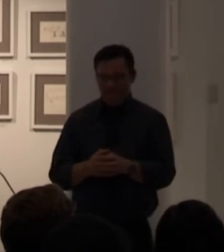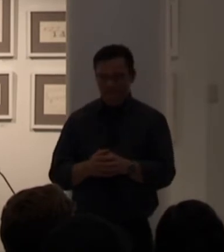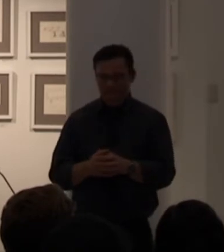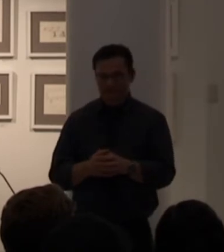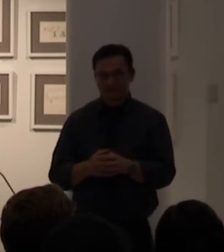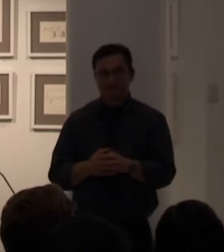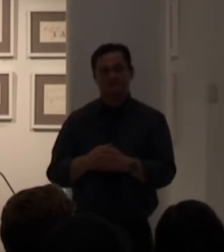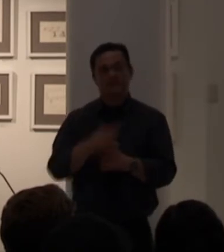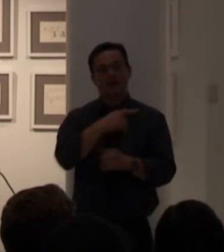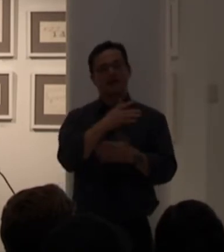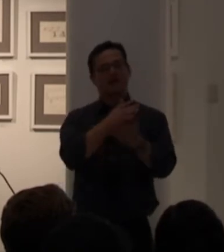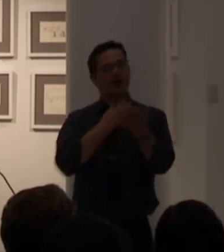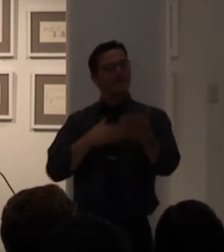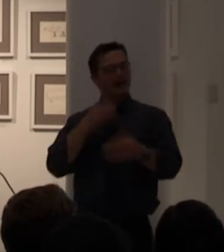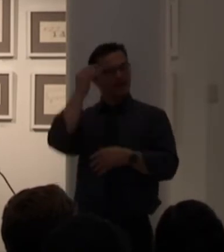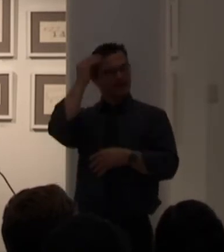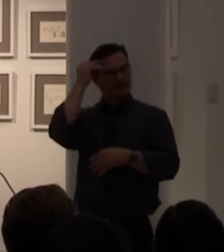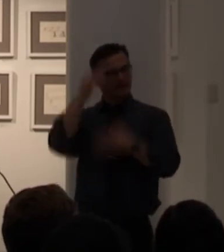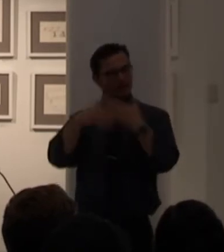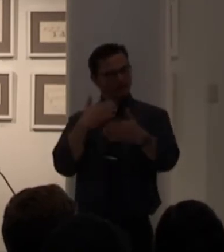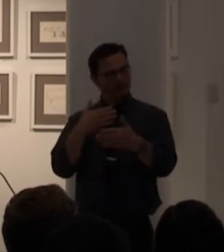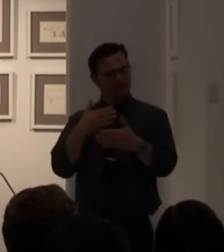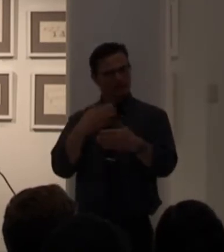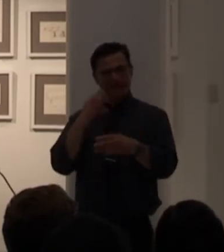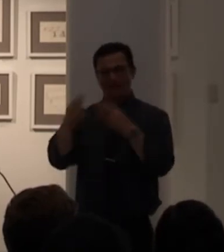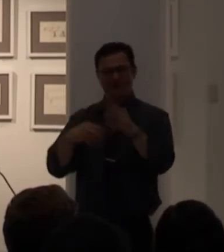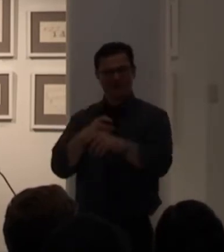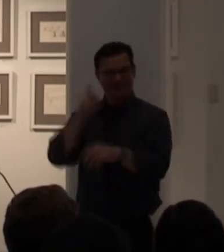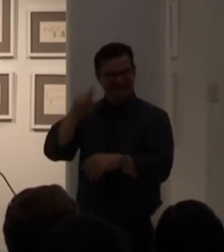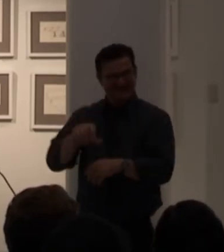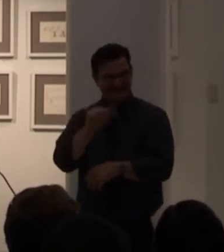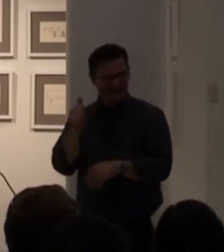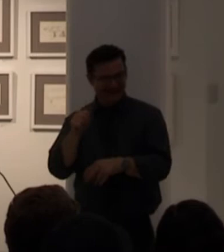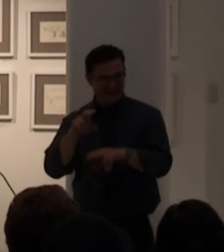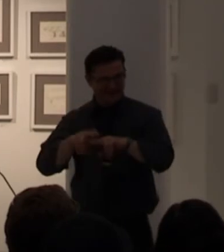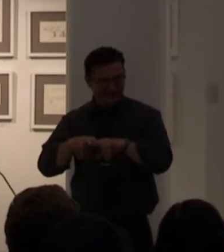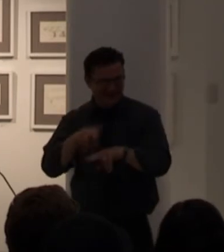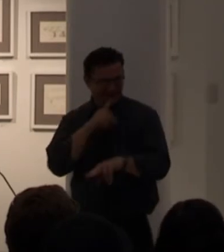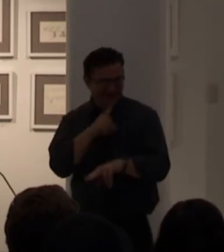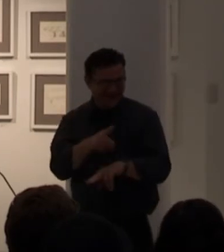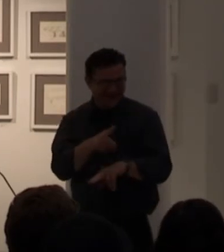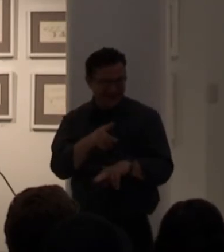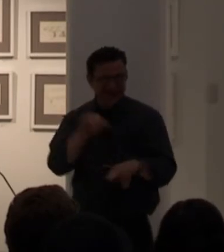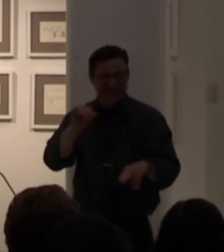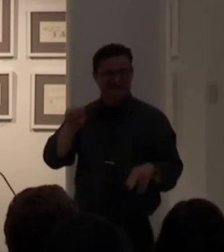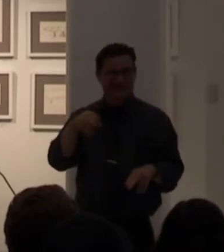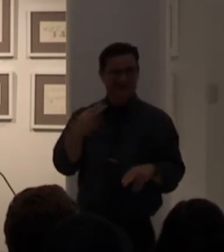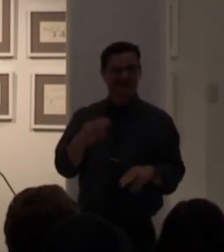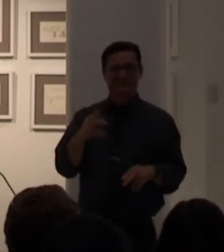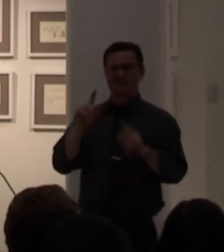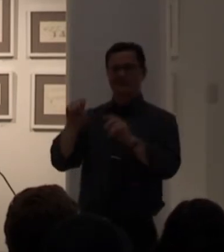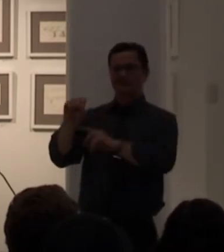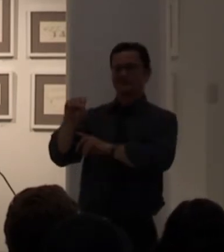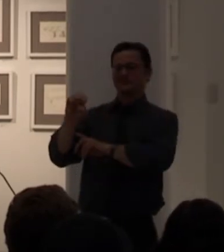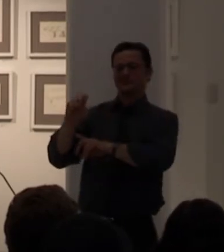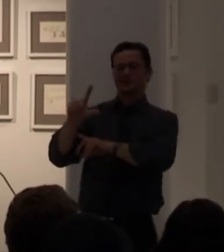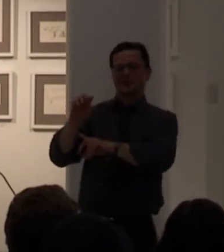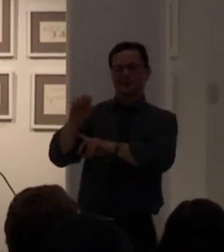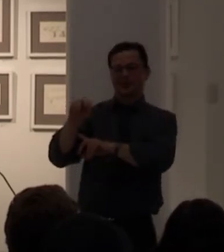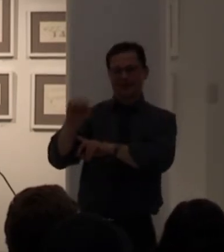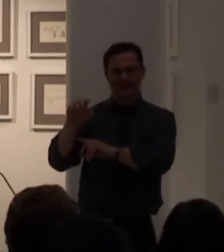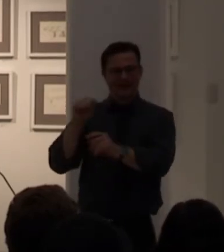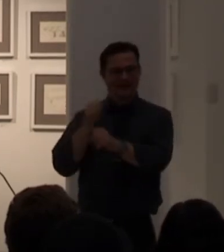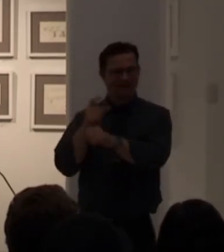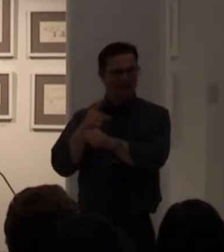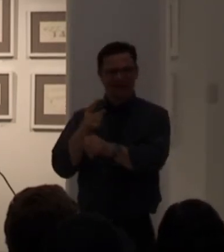And this is part of my thinking. Does the world need another chair? Josh goes to the Selene every year, and there are probably